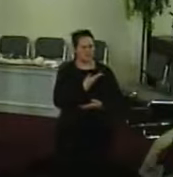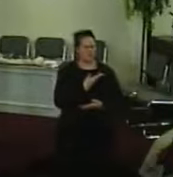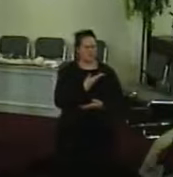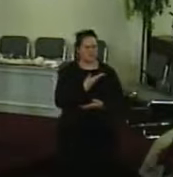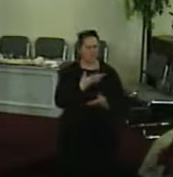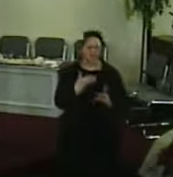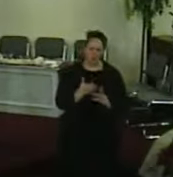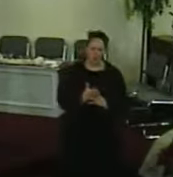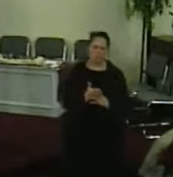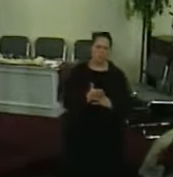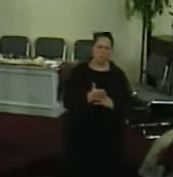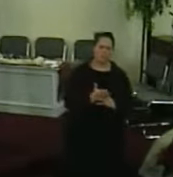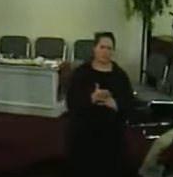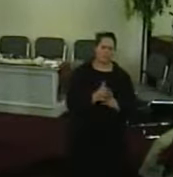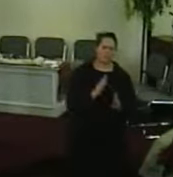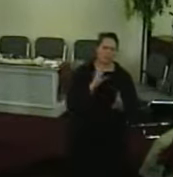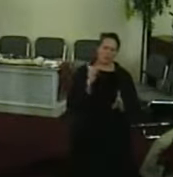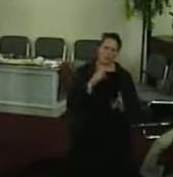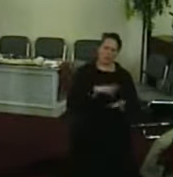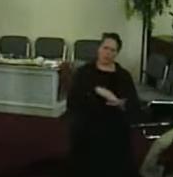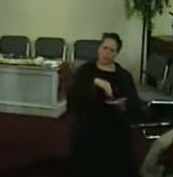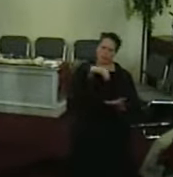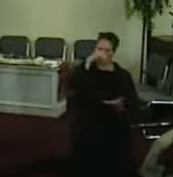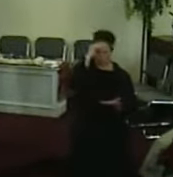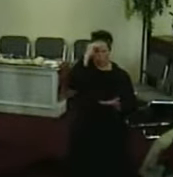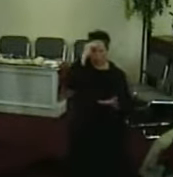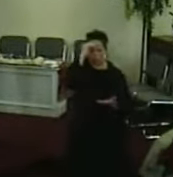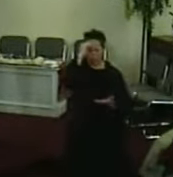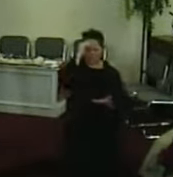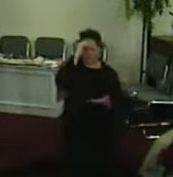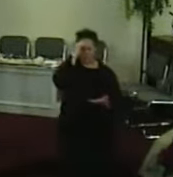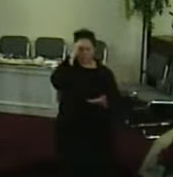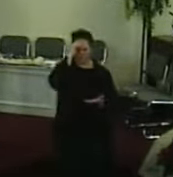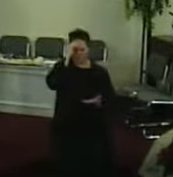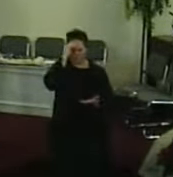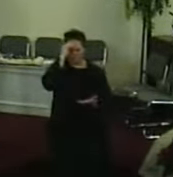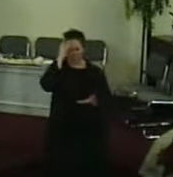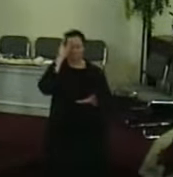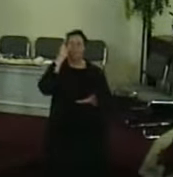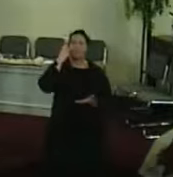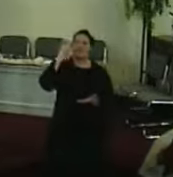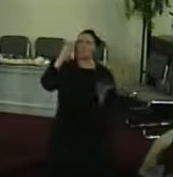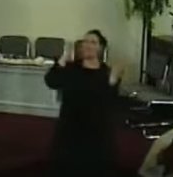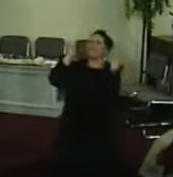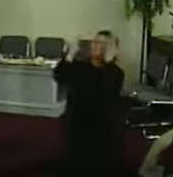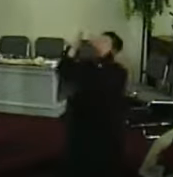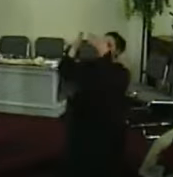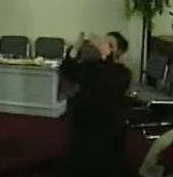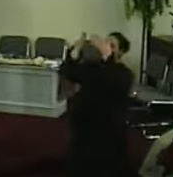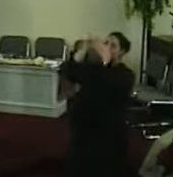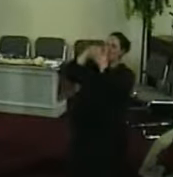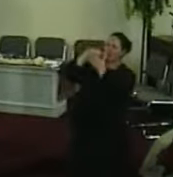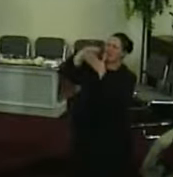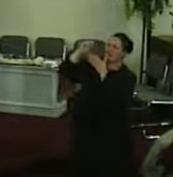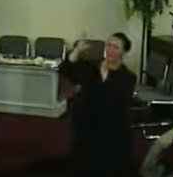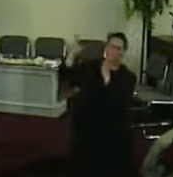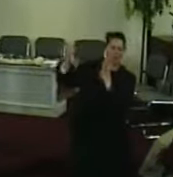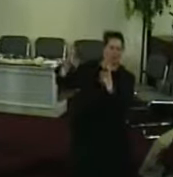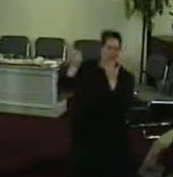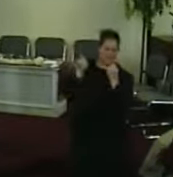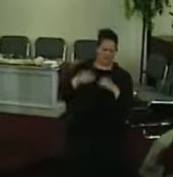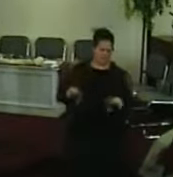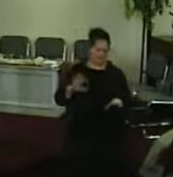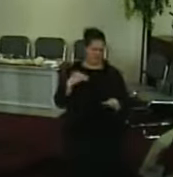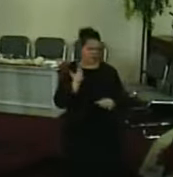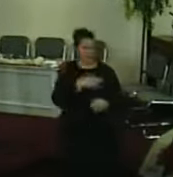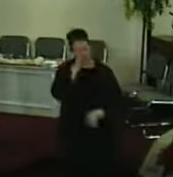telescopic attitude. He wants us to learn to look unto him, the author and finisher of our faith.